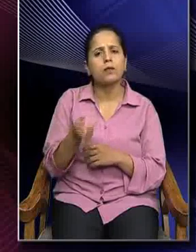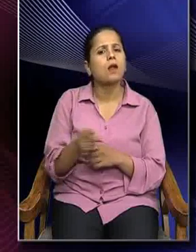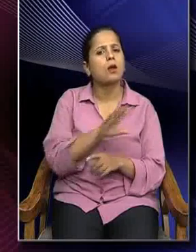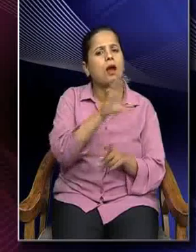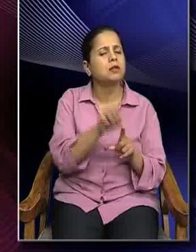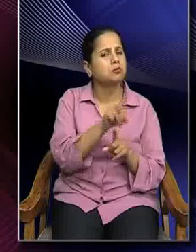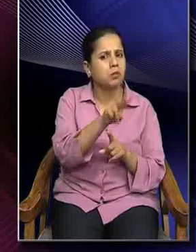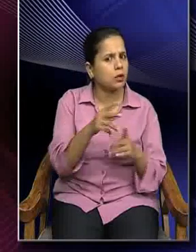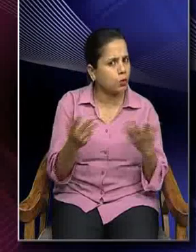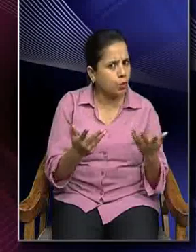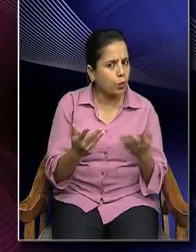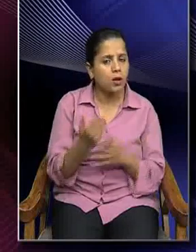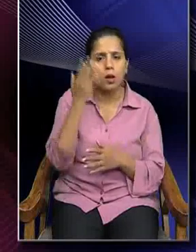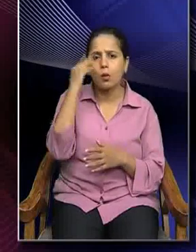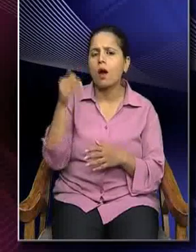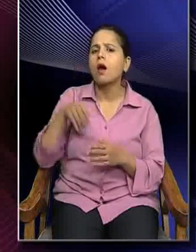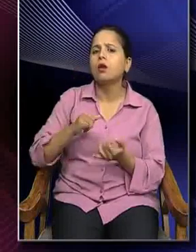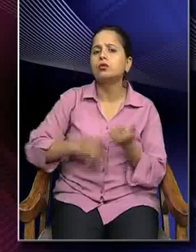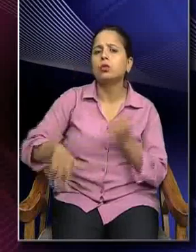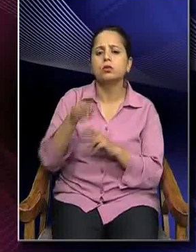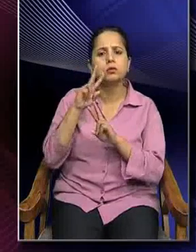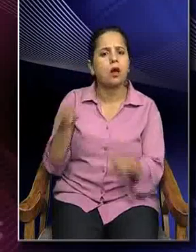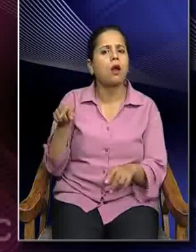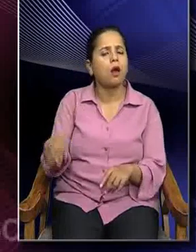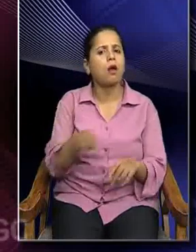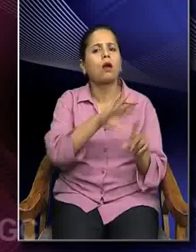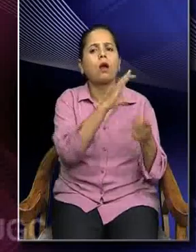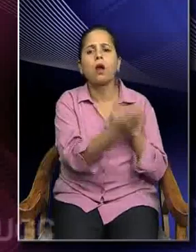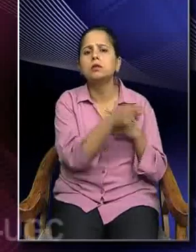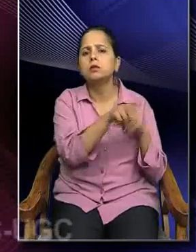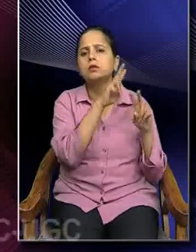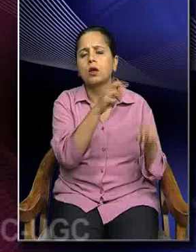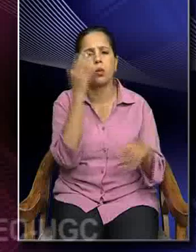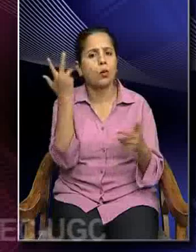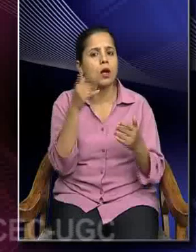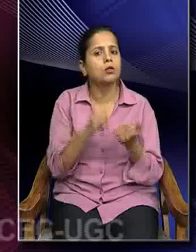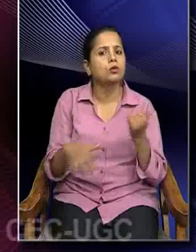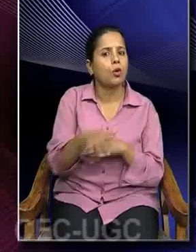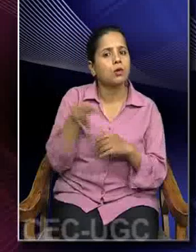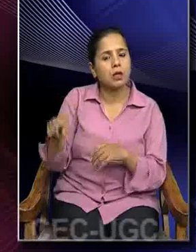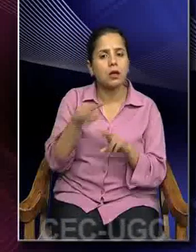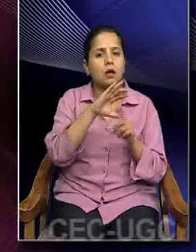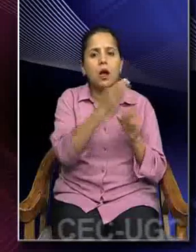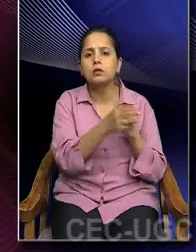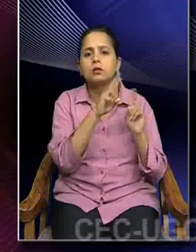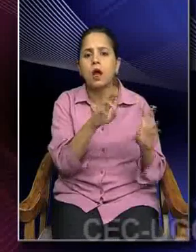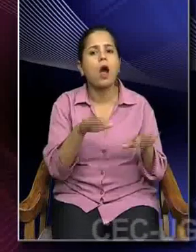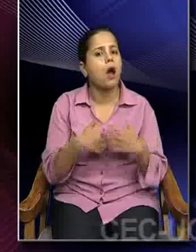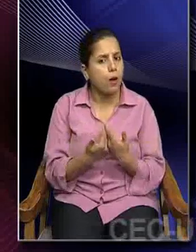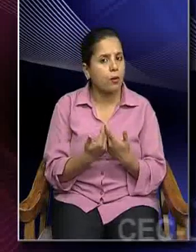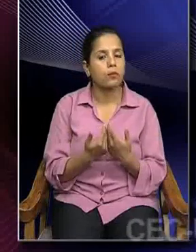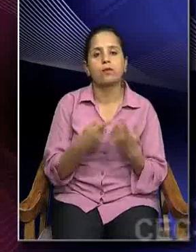culture, why sociologists study culture, how sociologists have studied culture. This